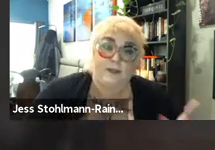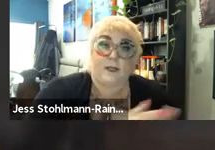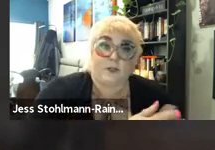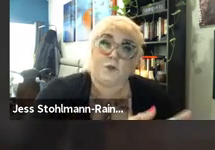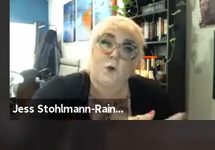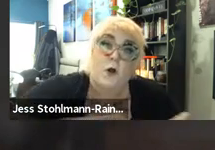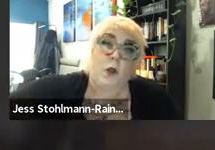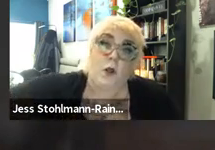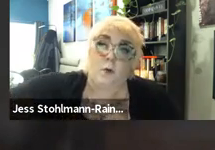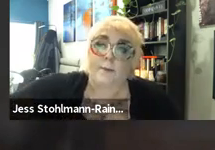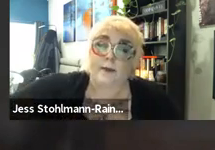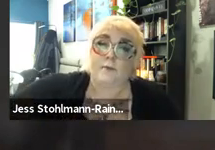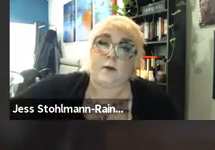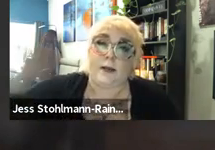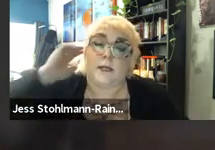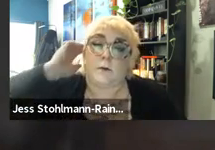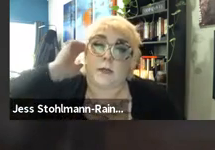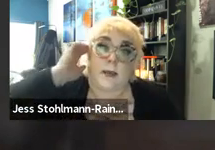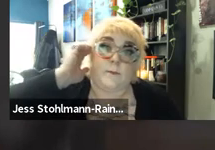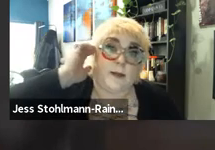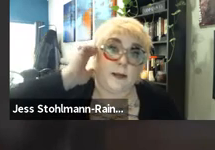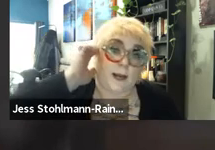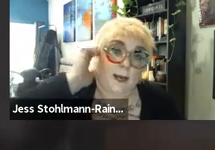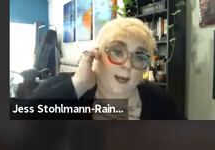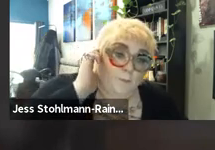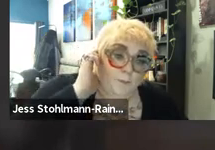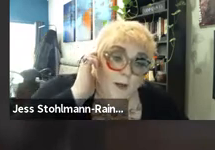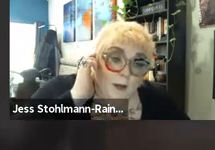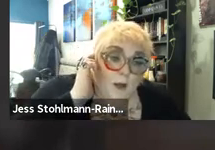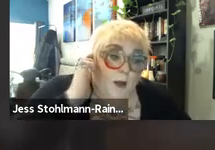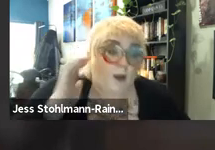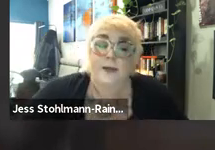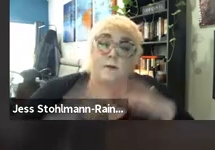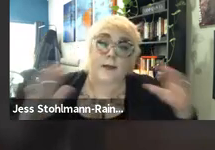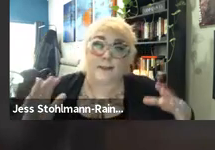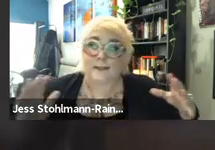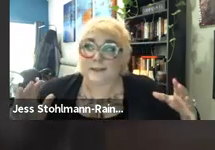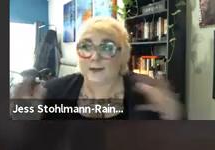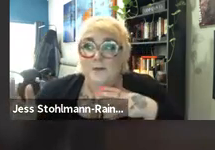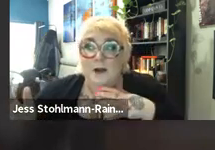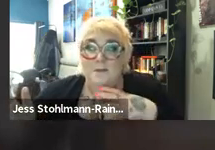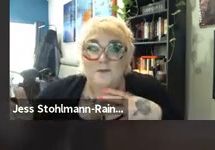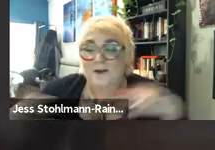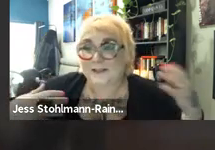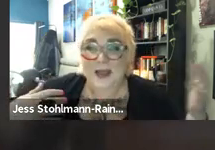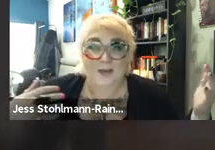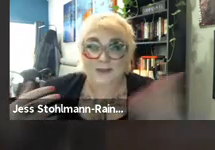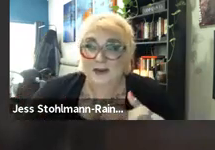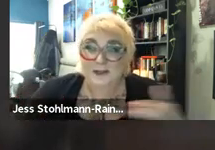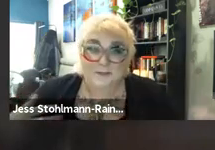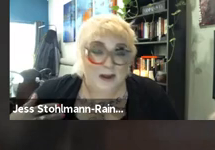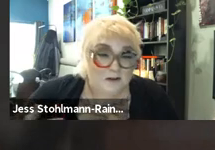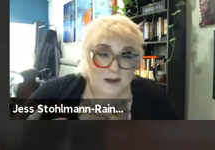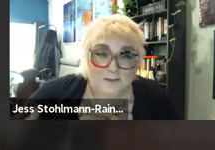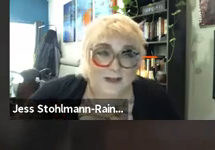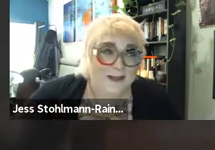is helping to control what people are going to do when they implement 988 i don't think it's necessarily a problem for us to have